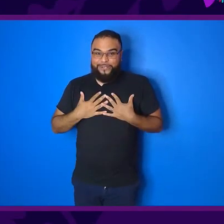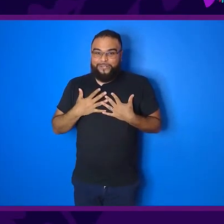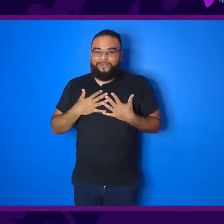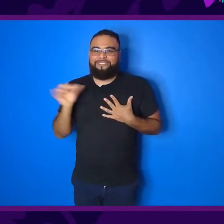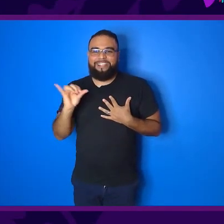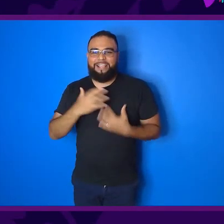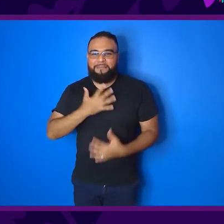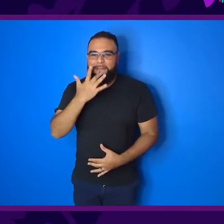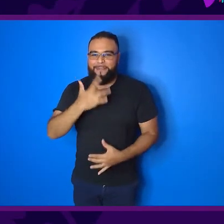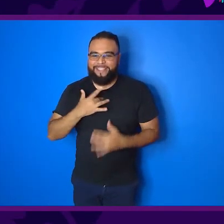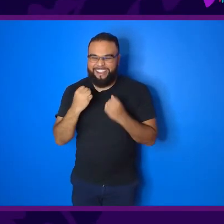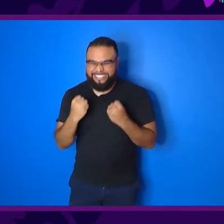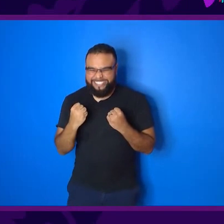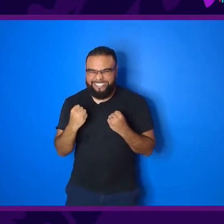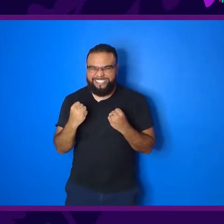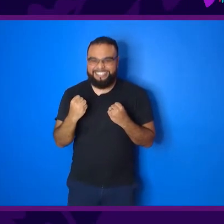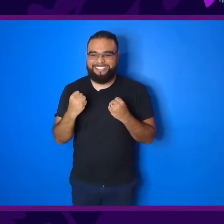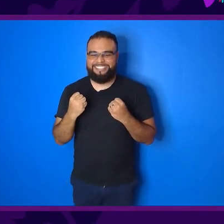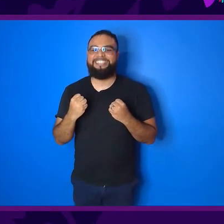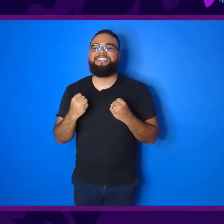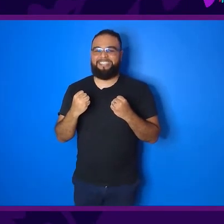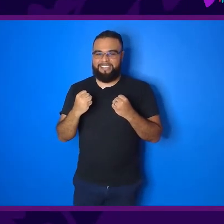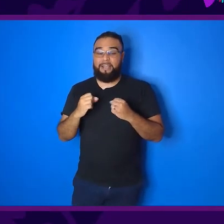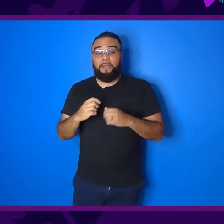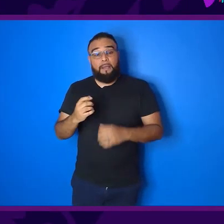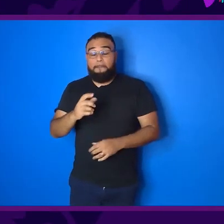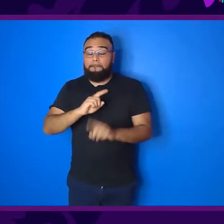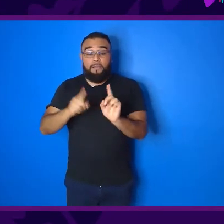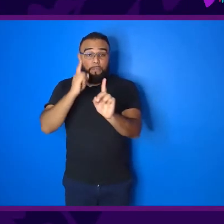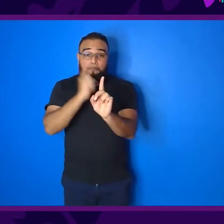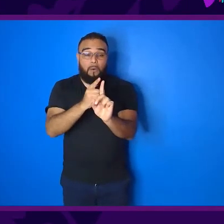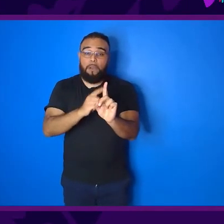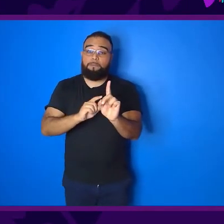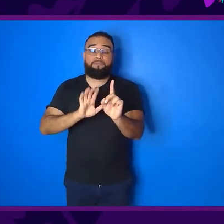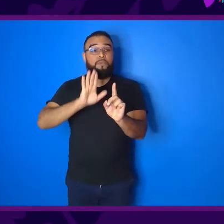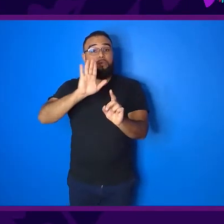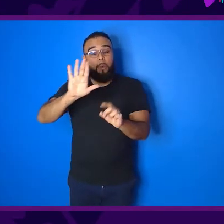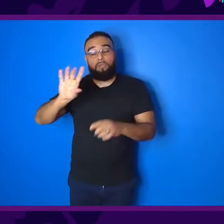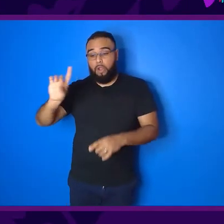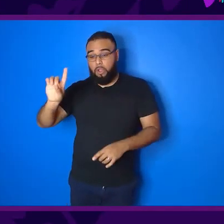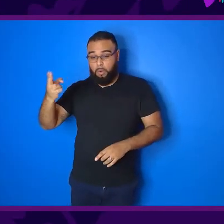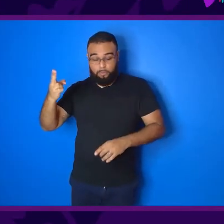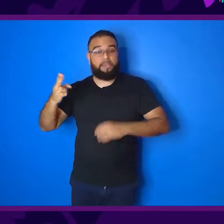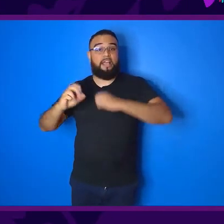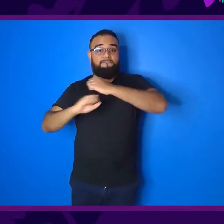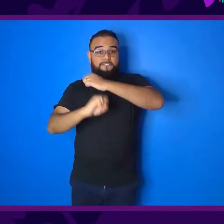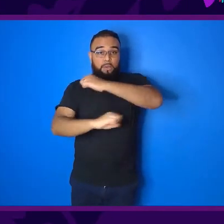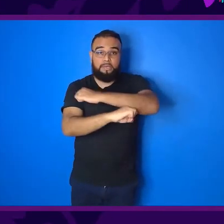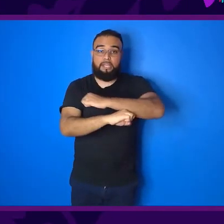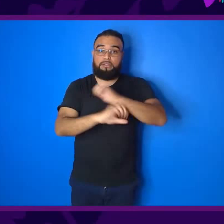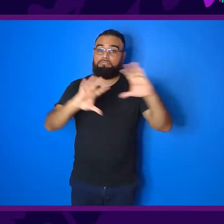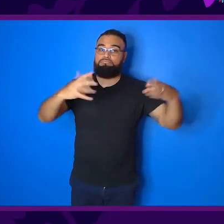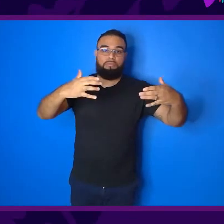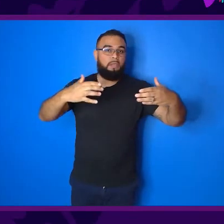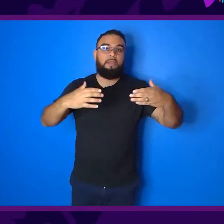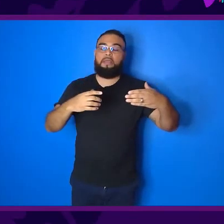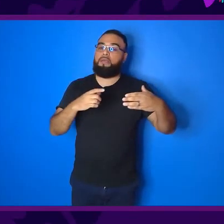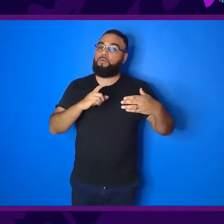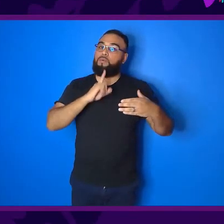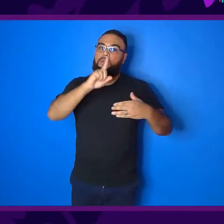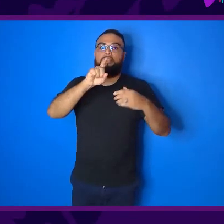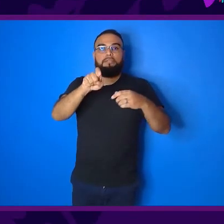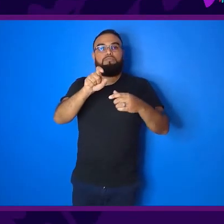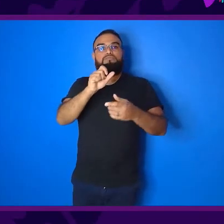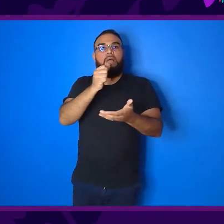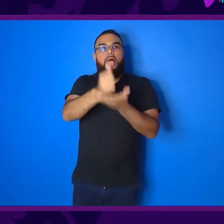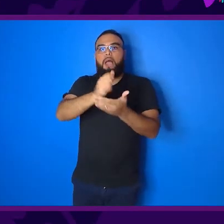Zoe Saldana brought up a good point. Your foundation really, like I said before, what you guys do, you really convince people to fill out the census, to register to vote.